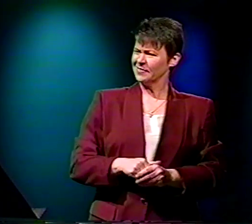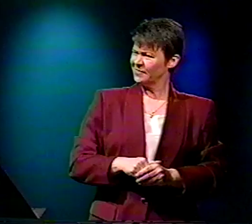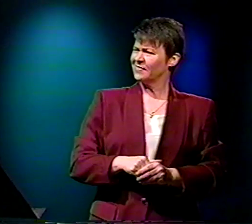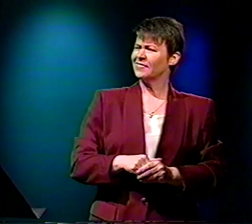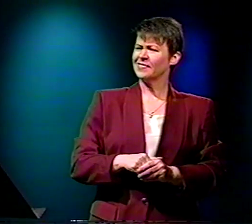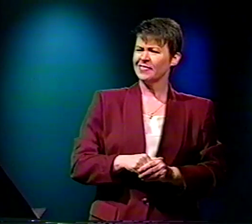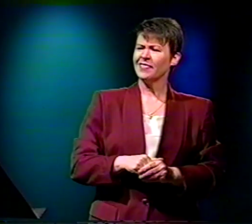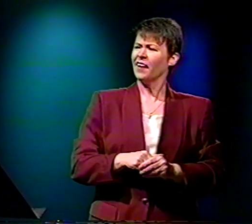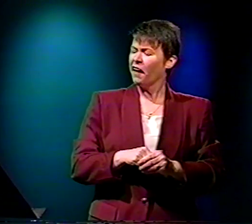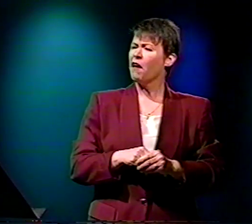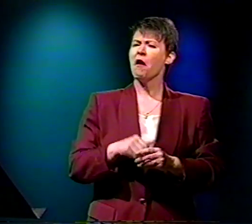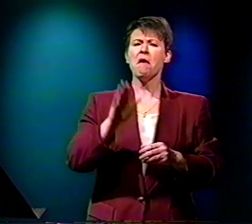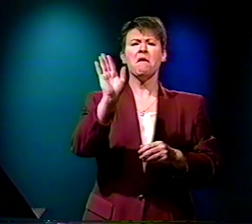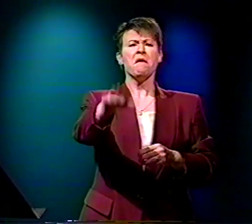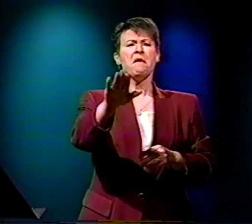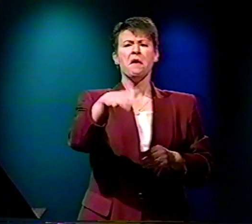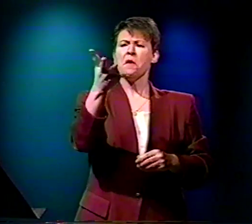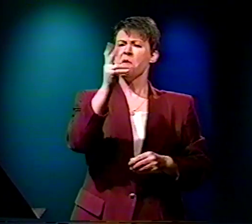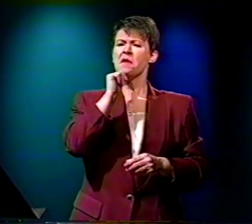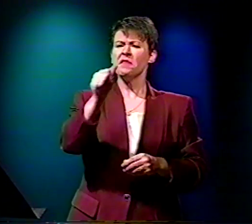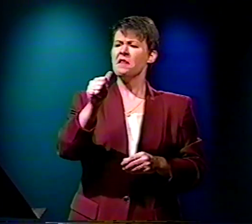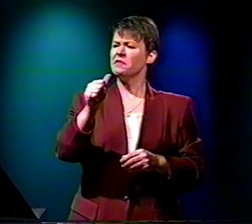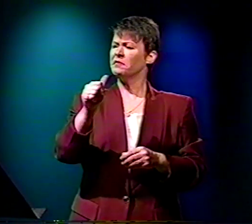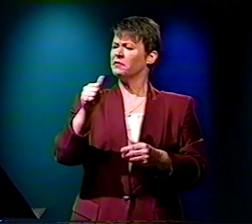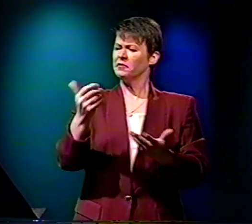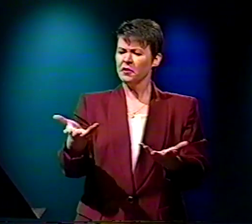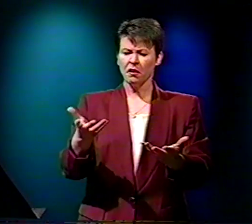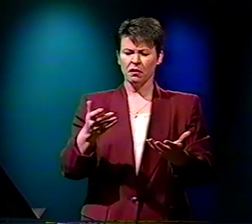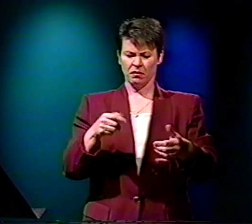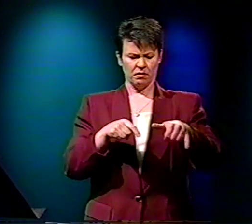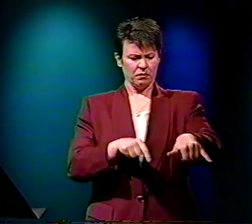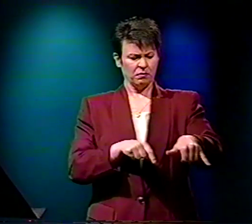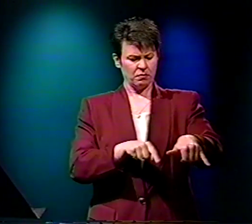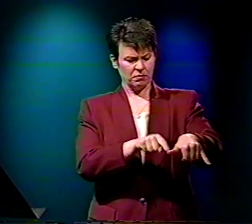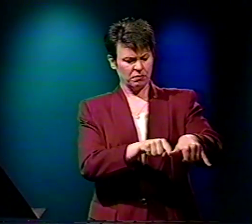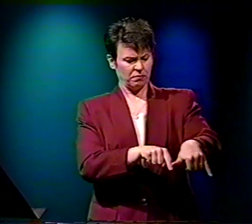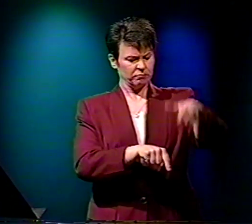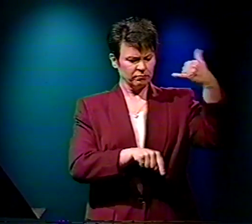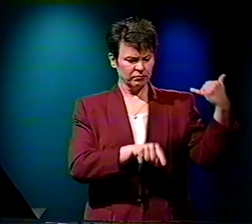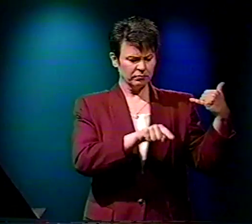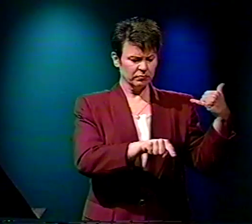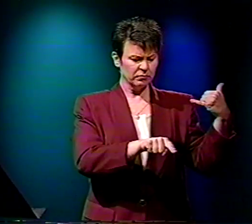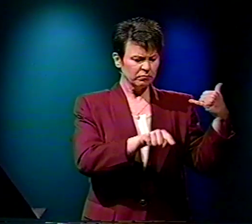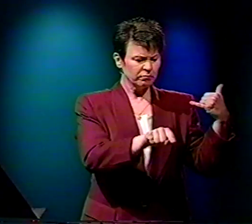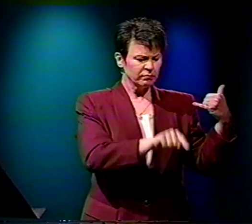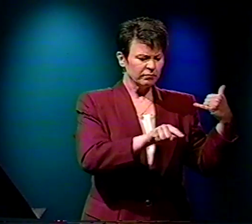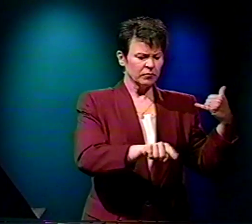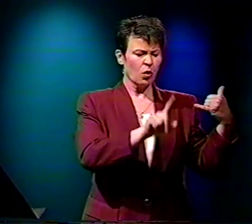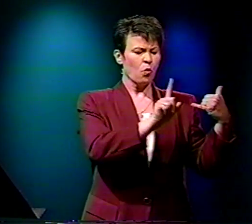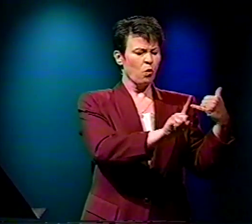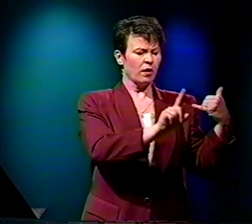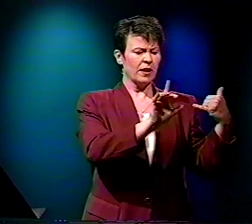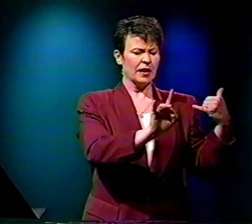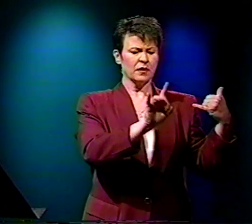shouldn't interpreter services be viewed just as a utility is viewed? You get direct services. If I pick up the phone and I